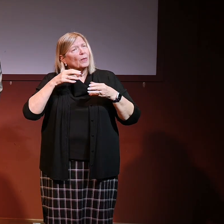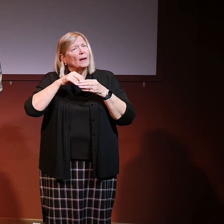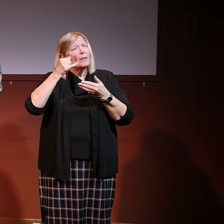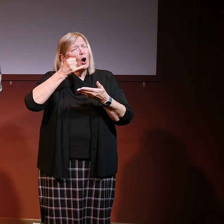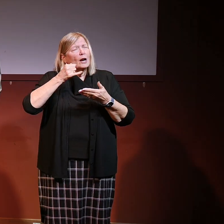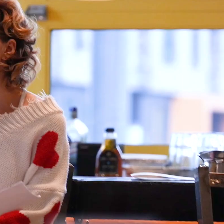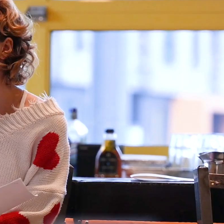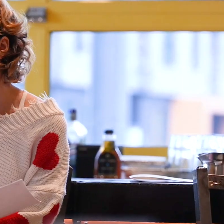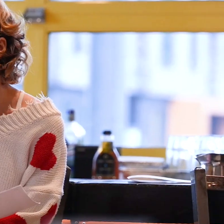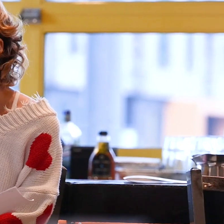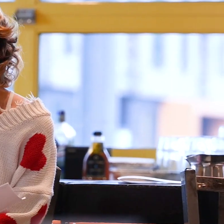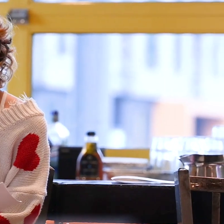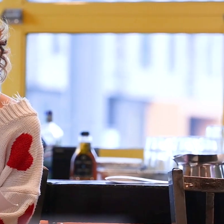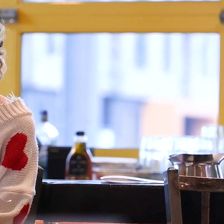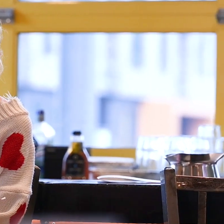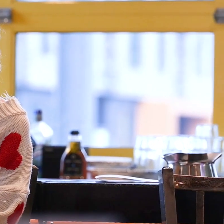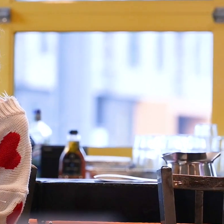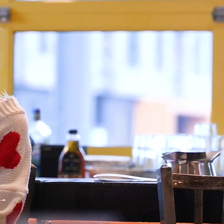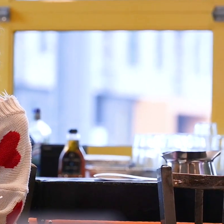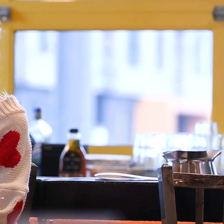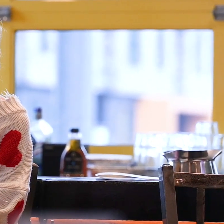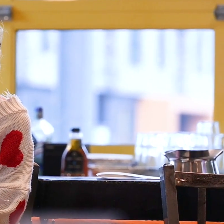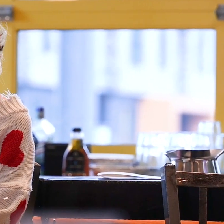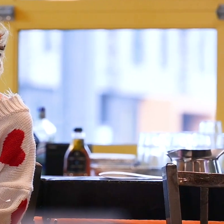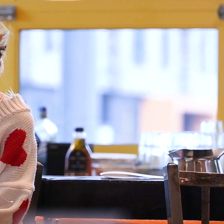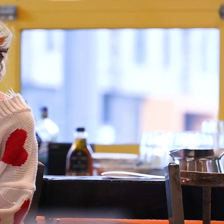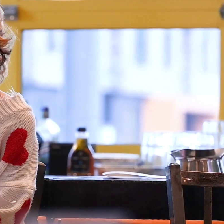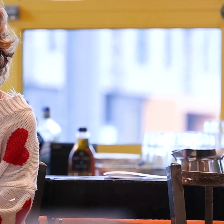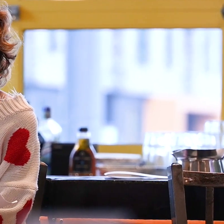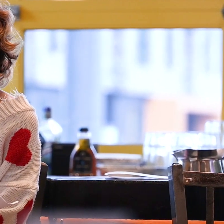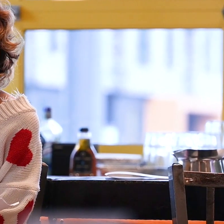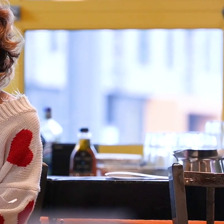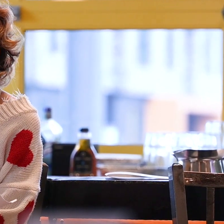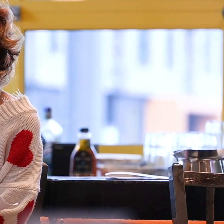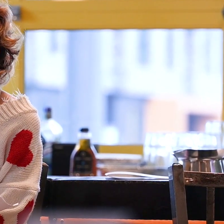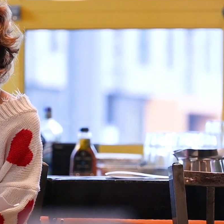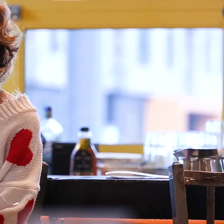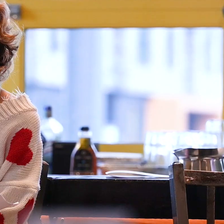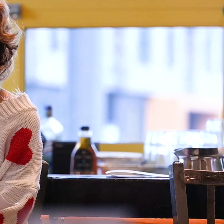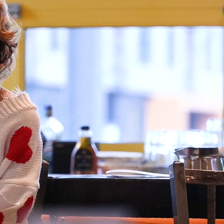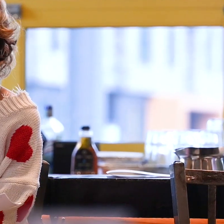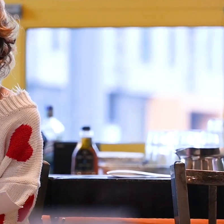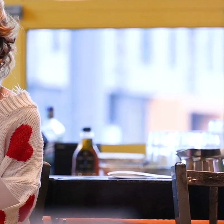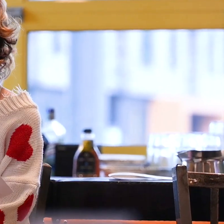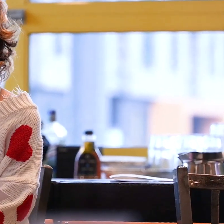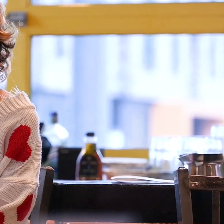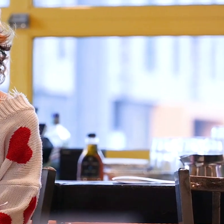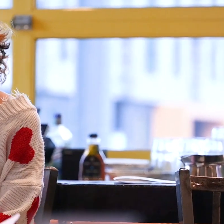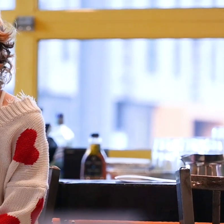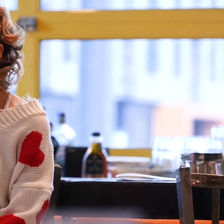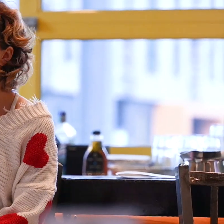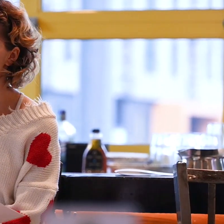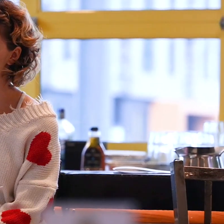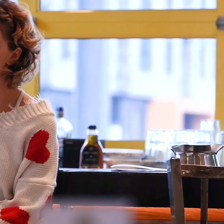it is for our young people to have a voice. And tonight, it is my great honor